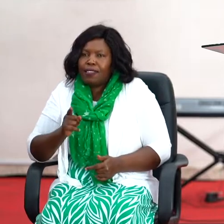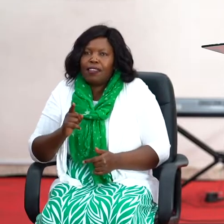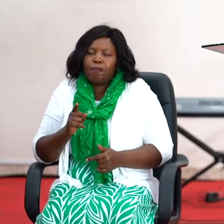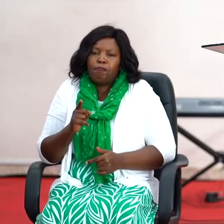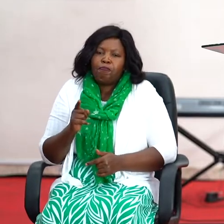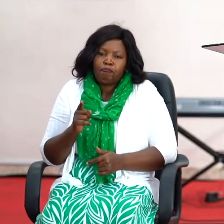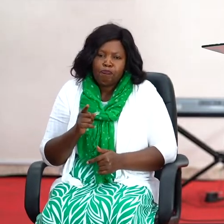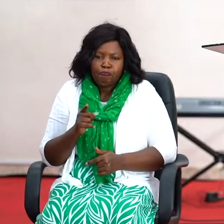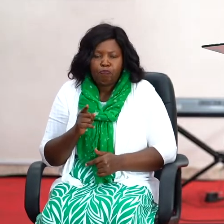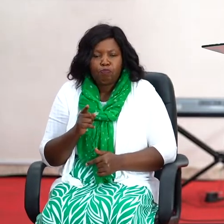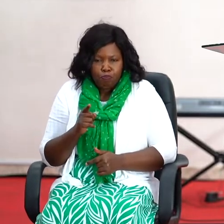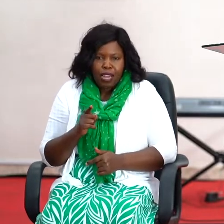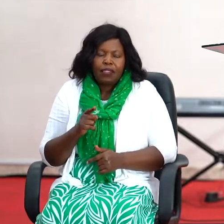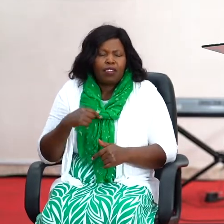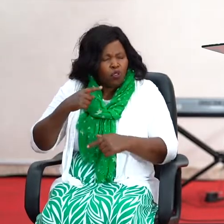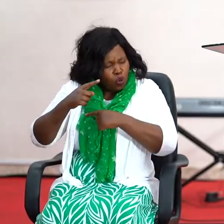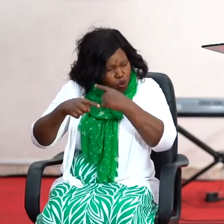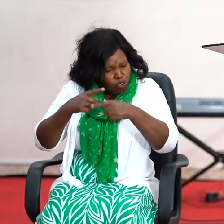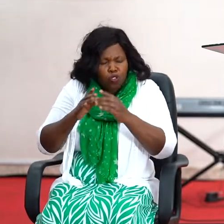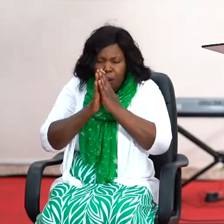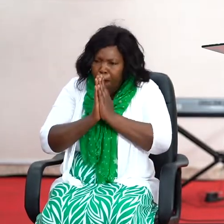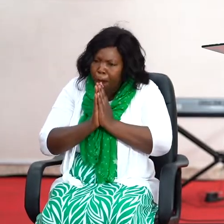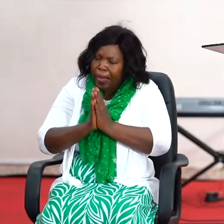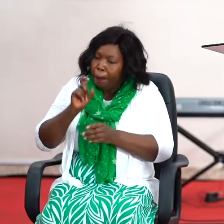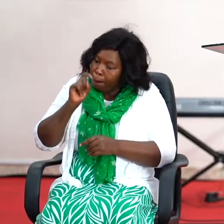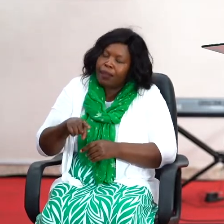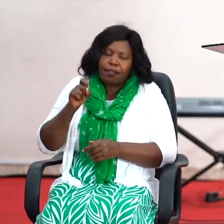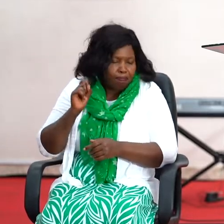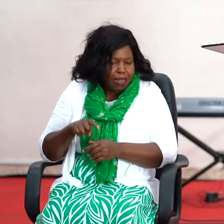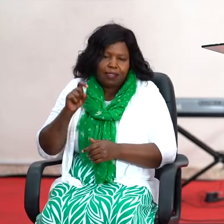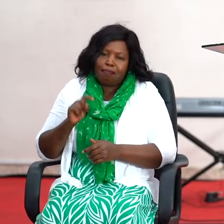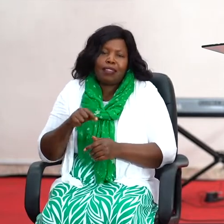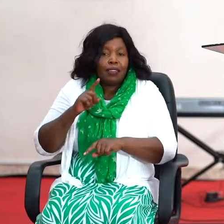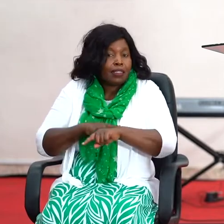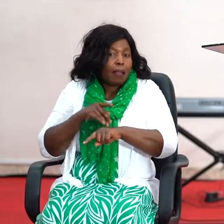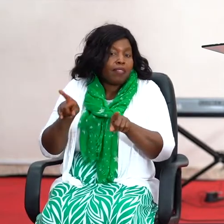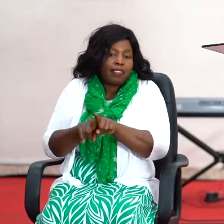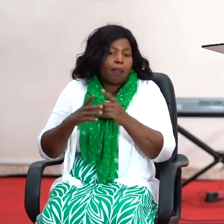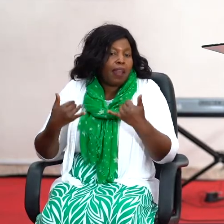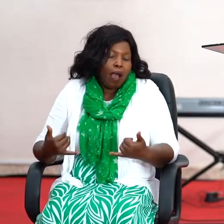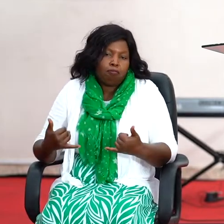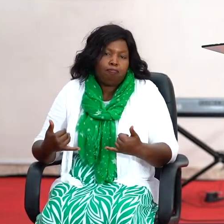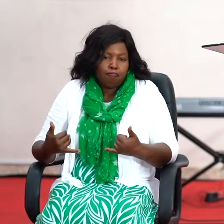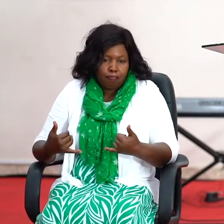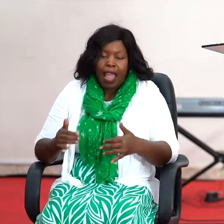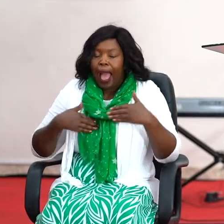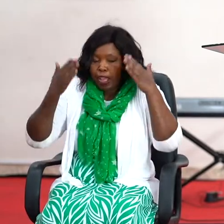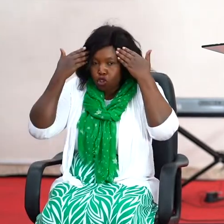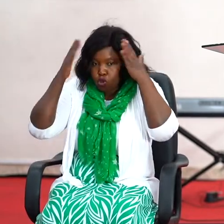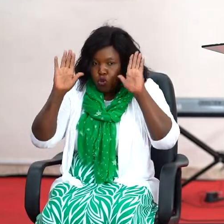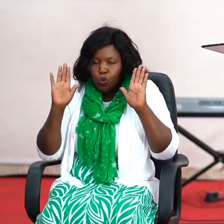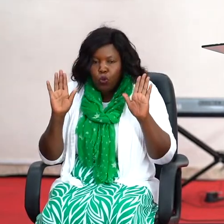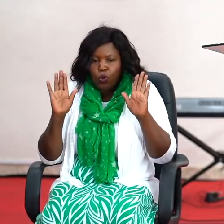deep and much, much intercession is still needed in this period and in this season. I don't know what